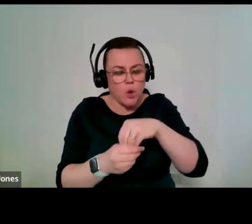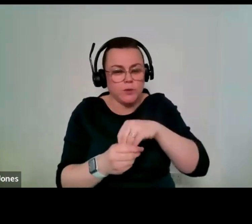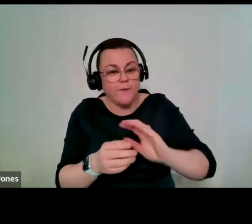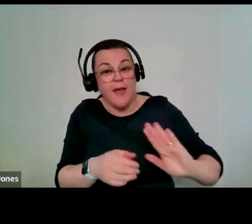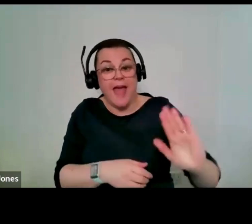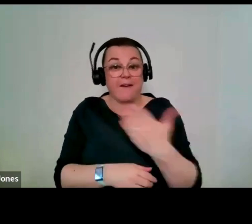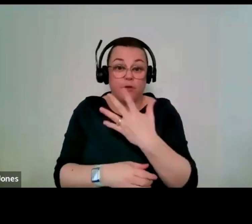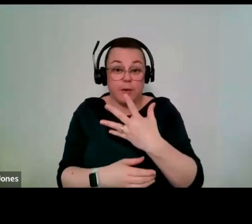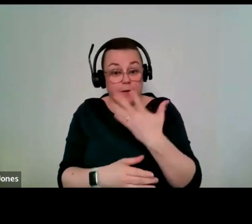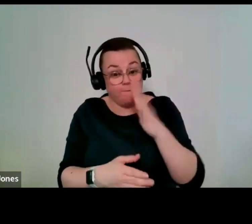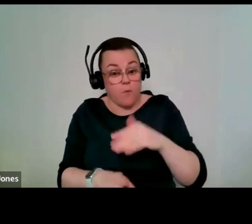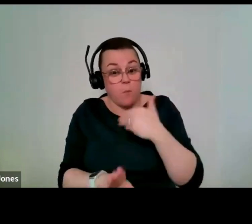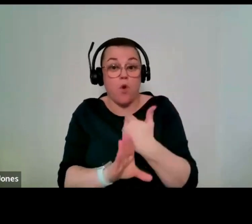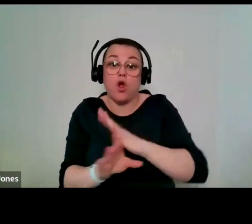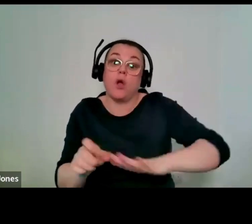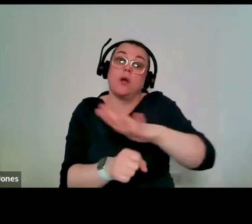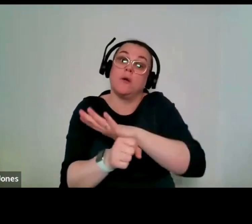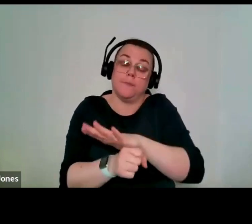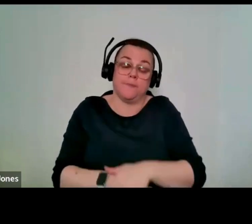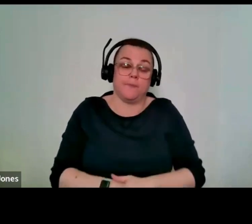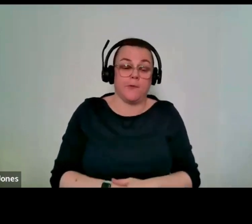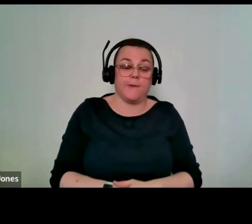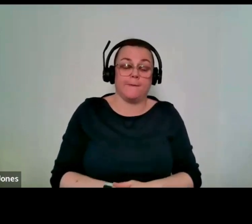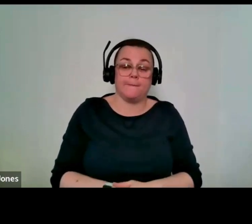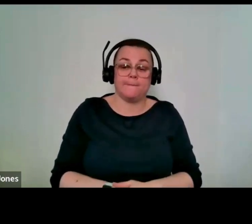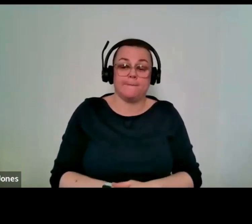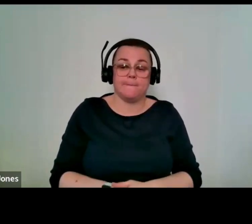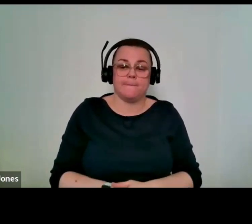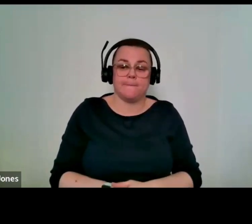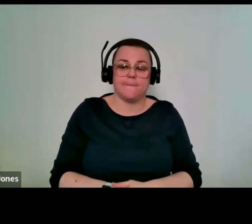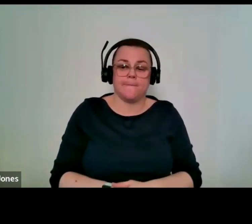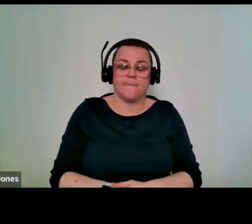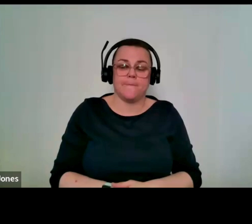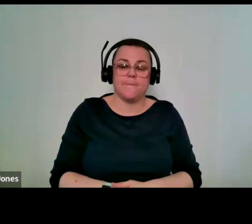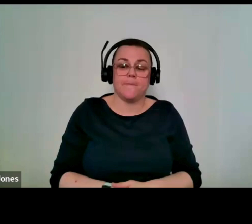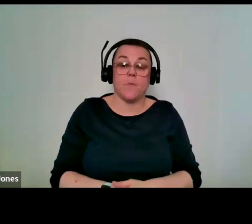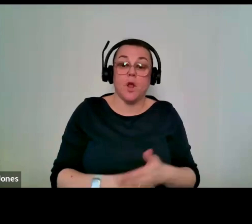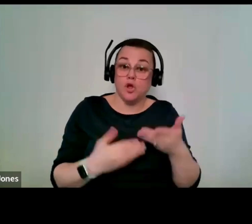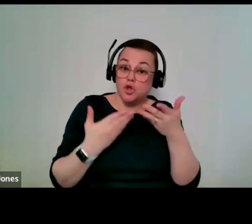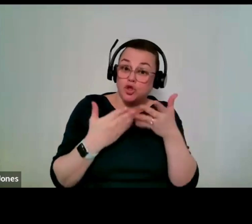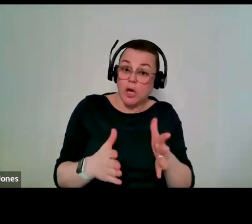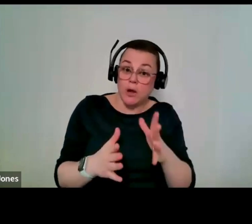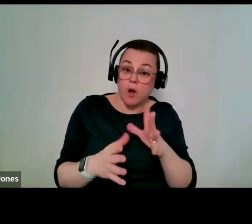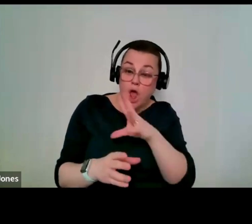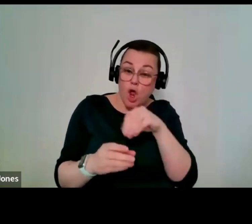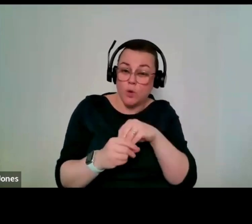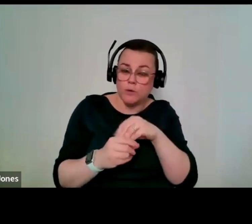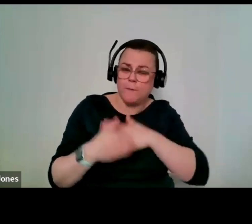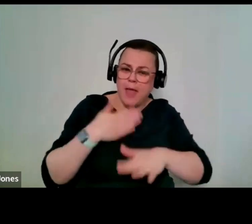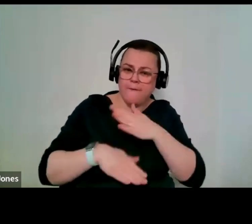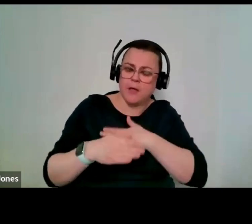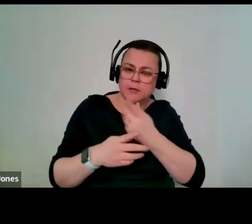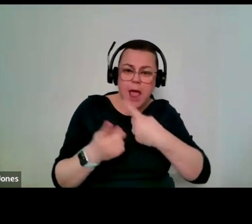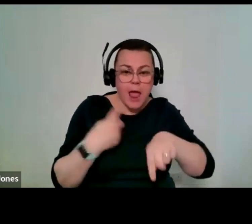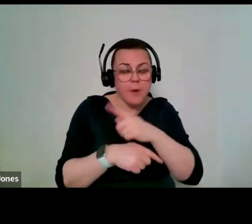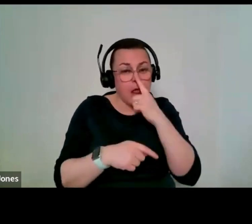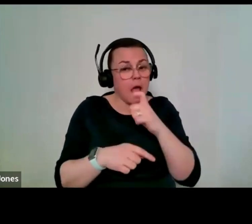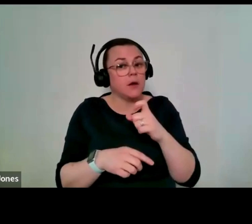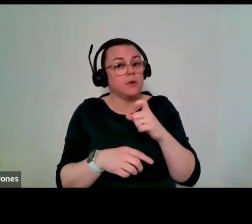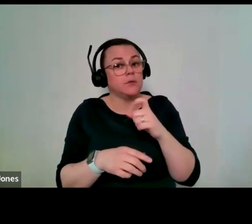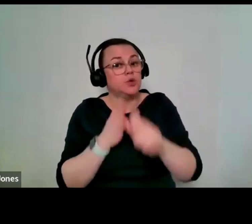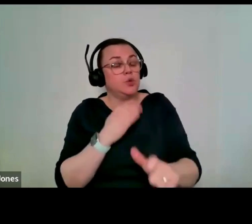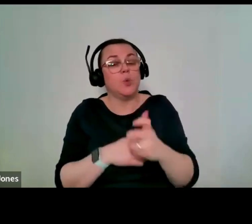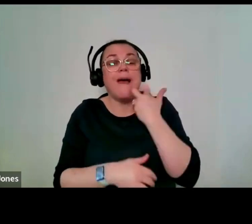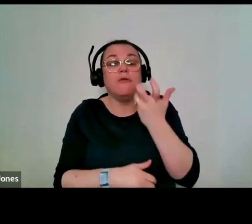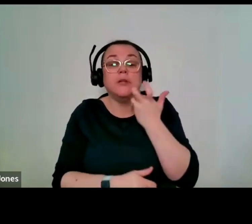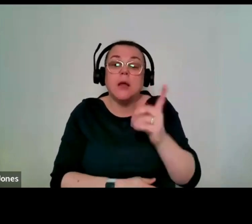the workplace. So what are the general inclusive behaviours that everyone can adopt every